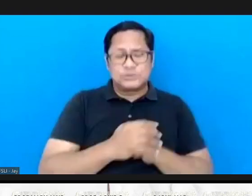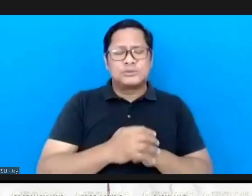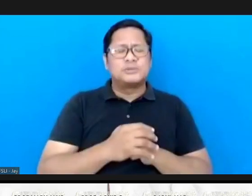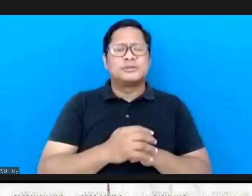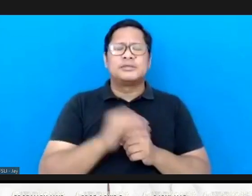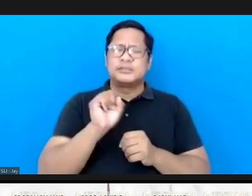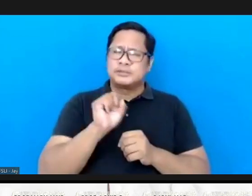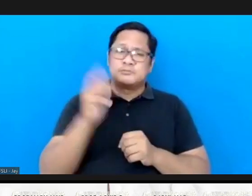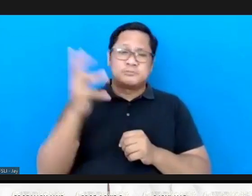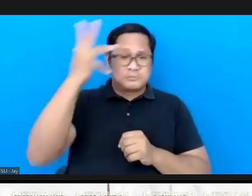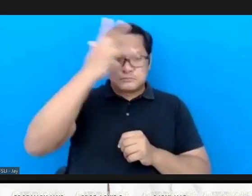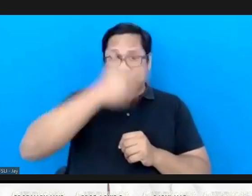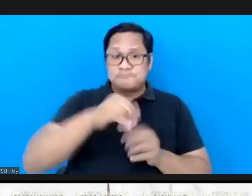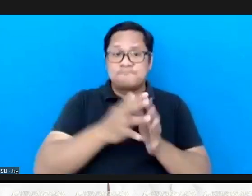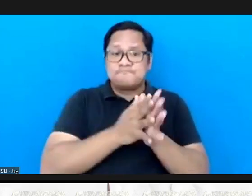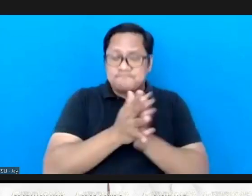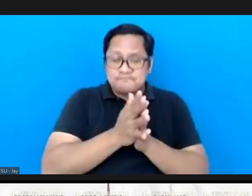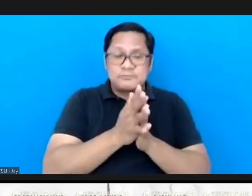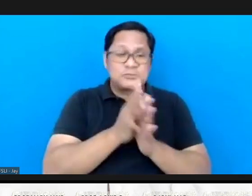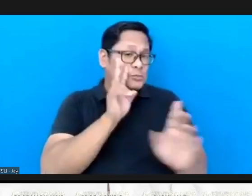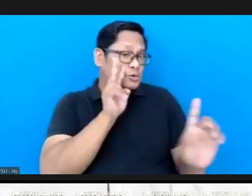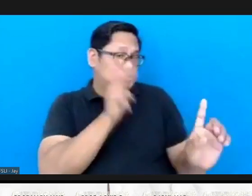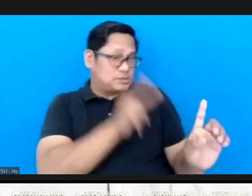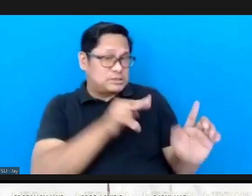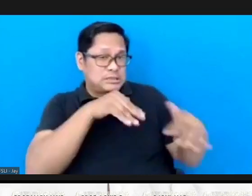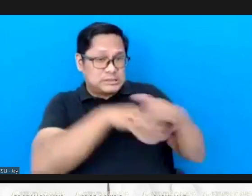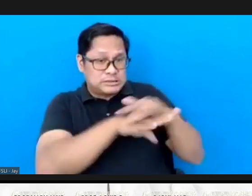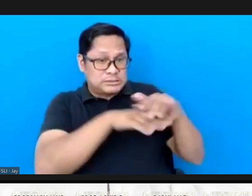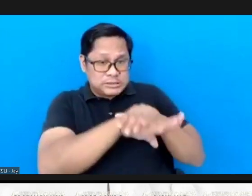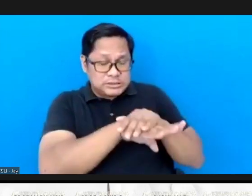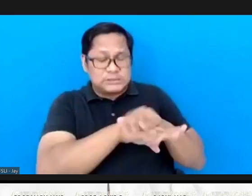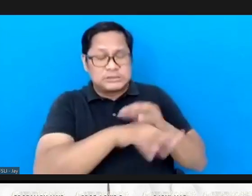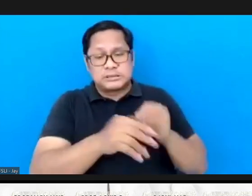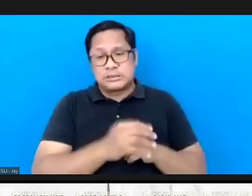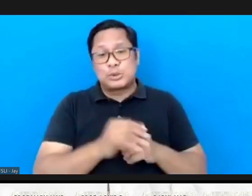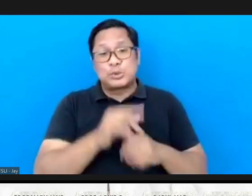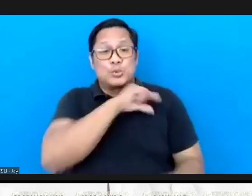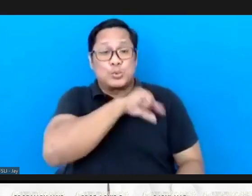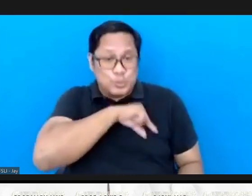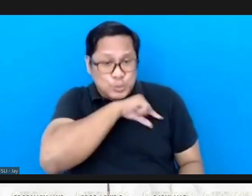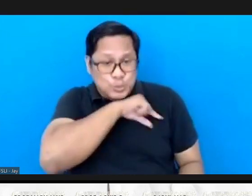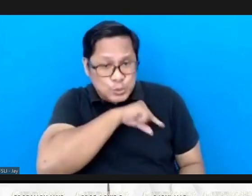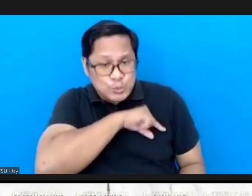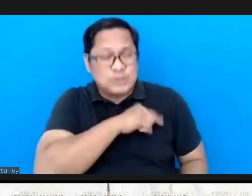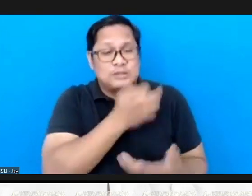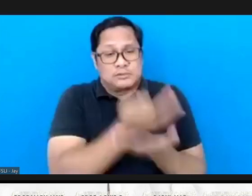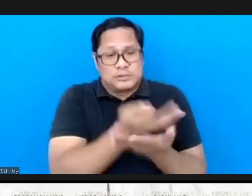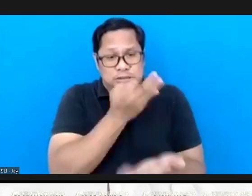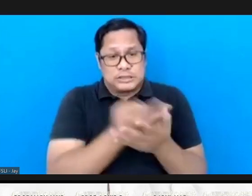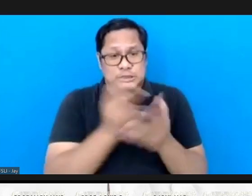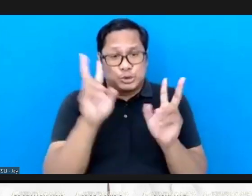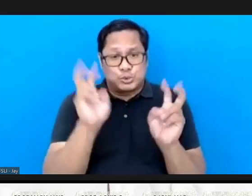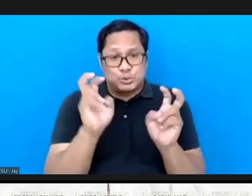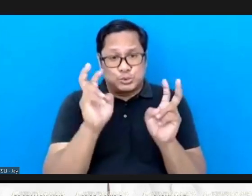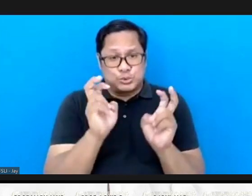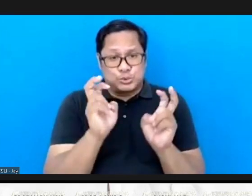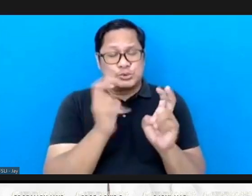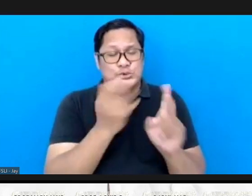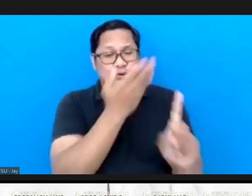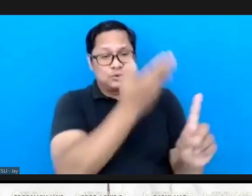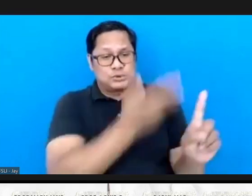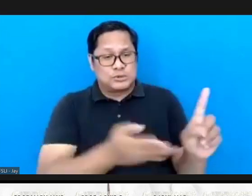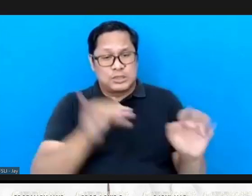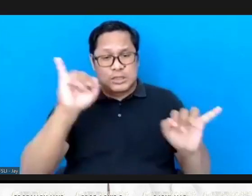fruitful endeavor to look on the accessibility, quality, and financing issues of the